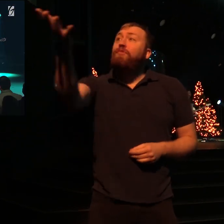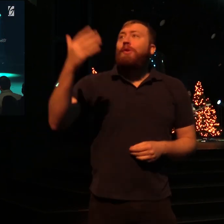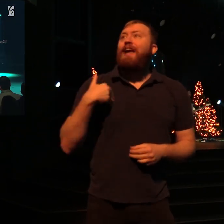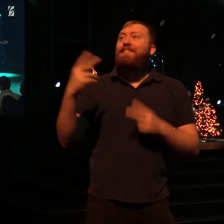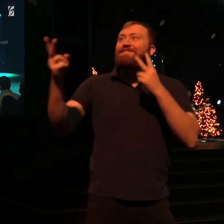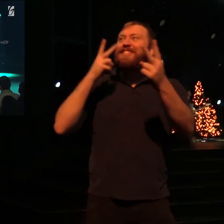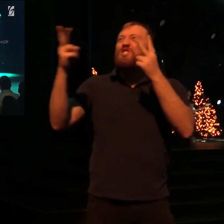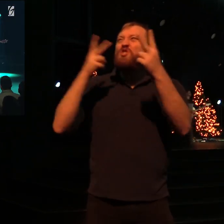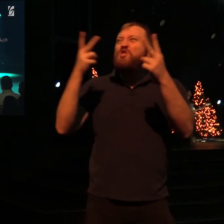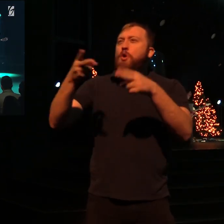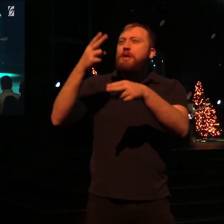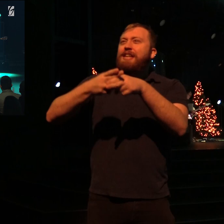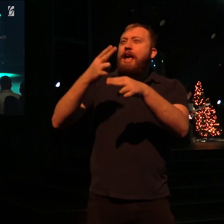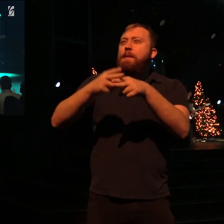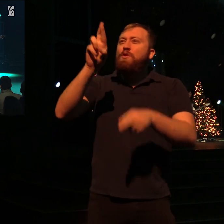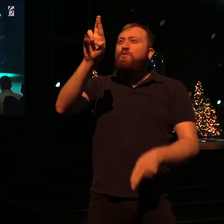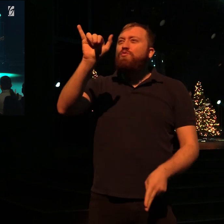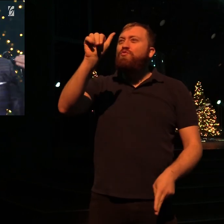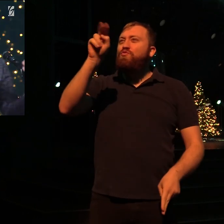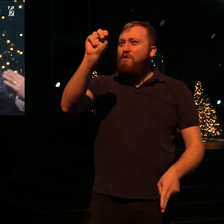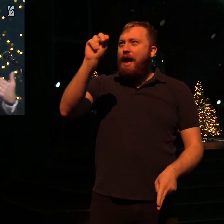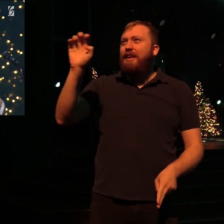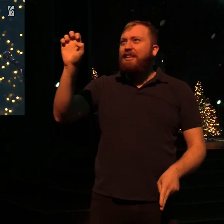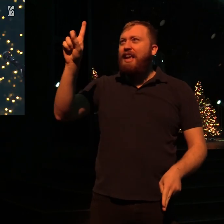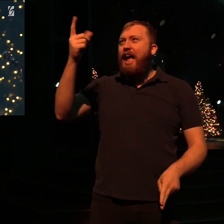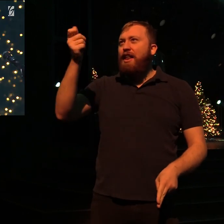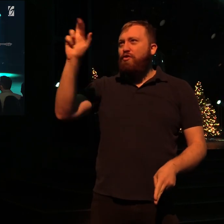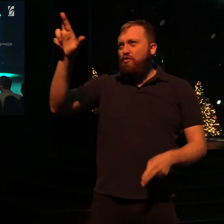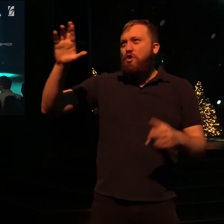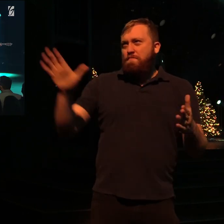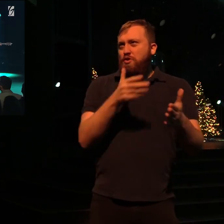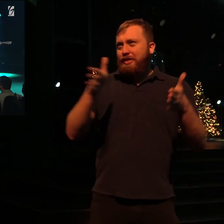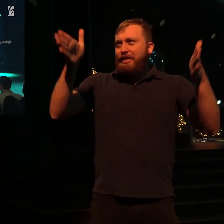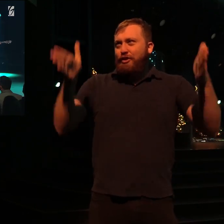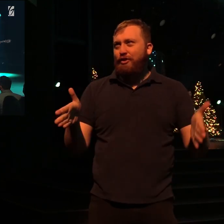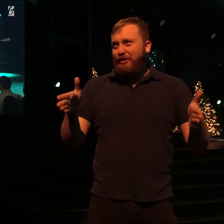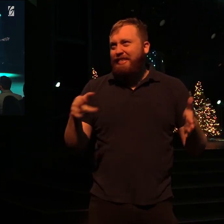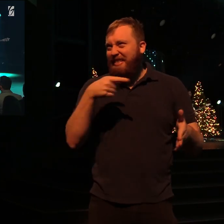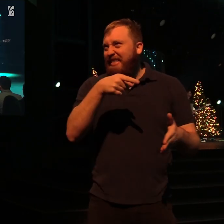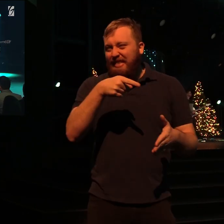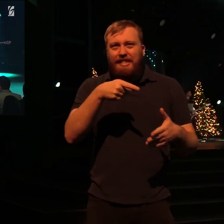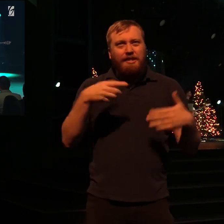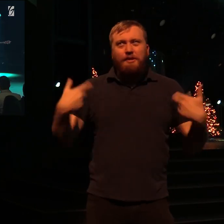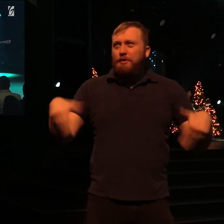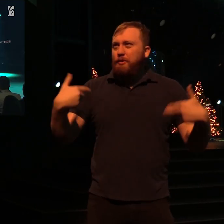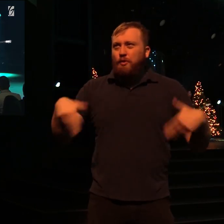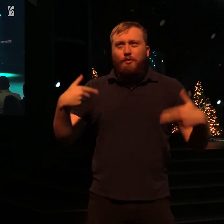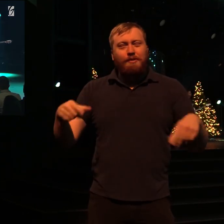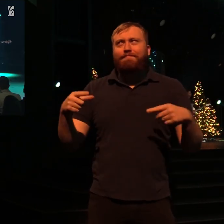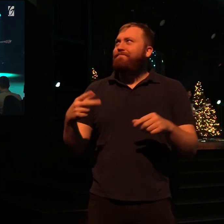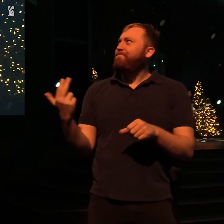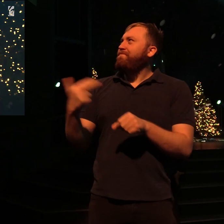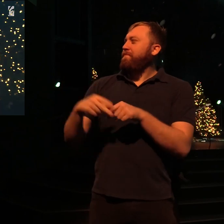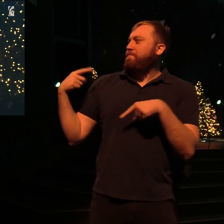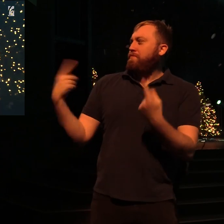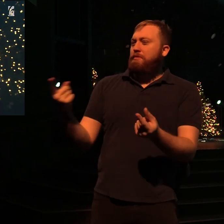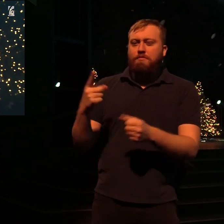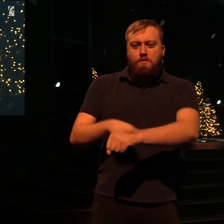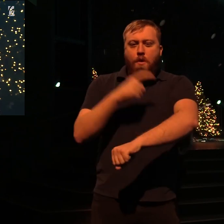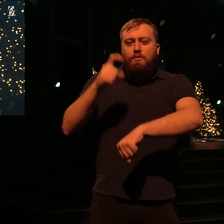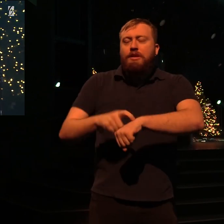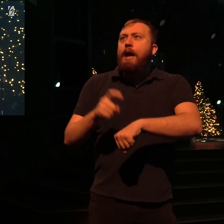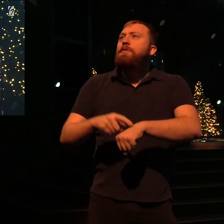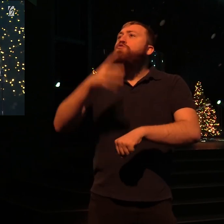us today. Mr. Ryan Edgar is here. Welcome, Ryan. Ryan, been a long time part of Gateway Church years ago. He and his wife been out